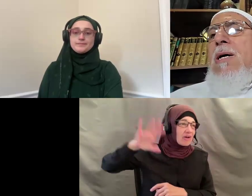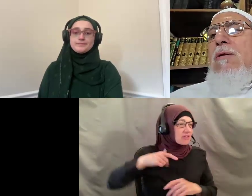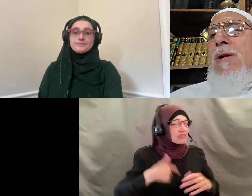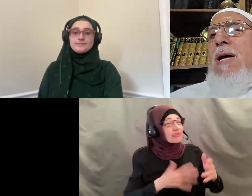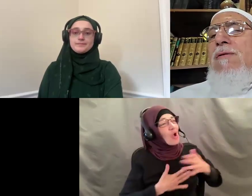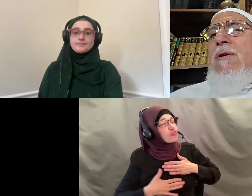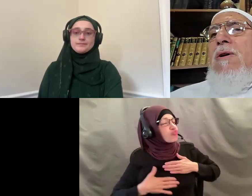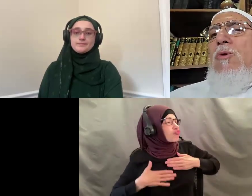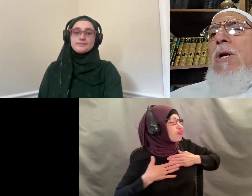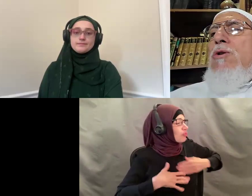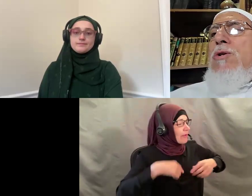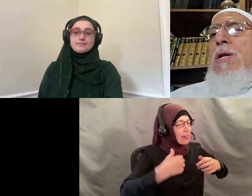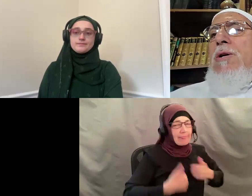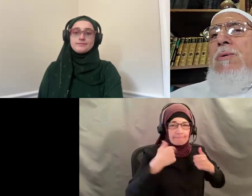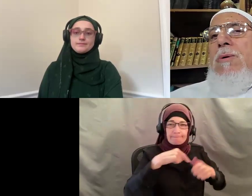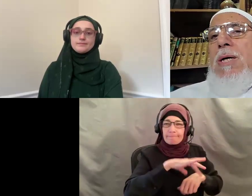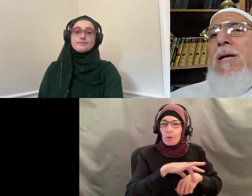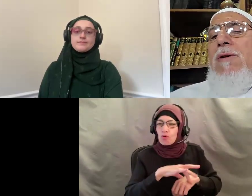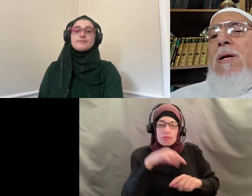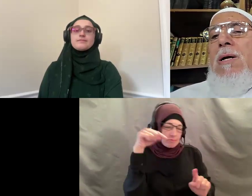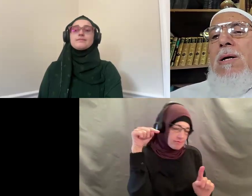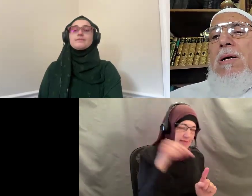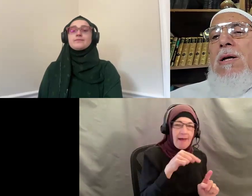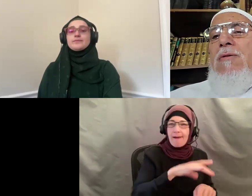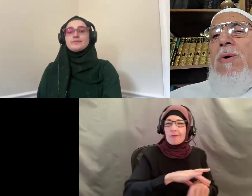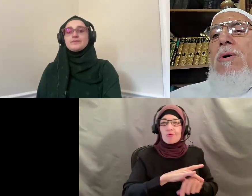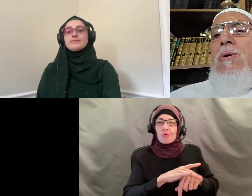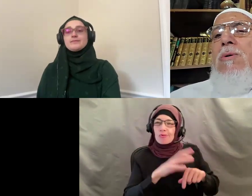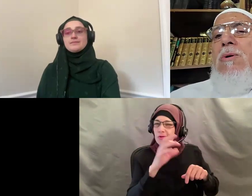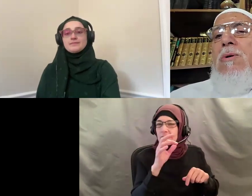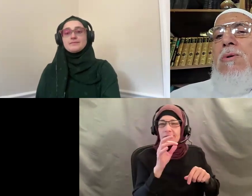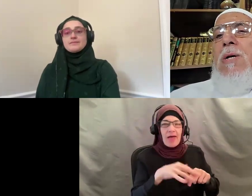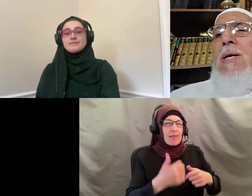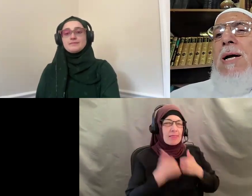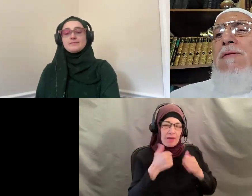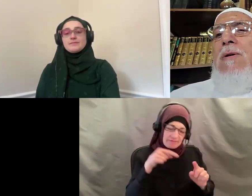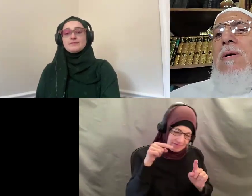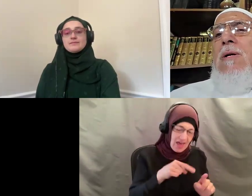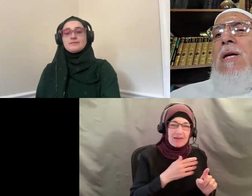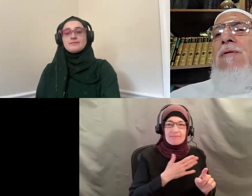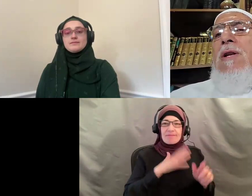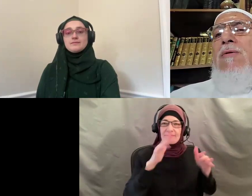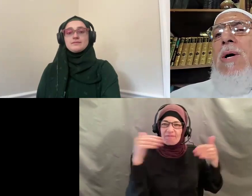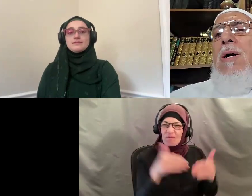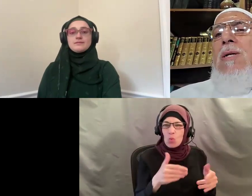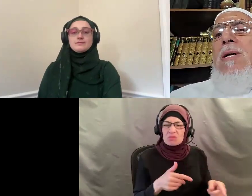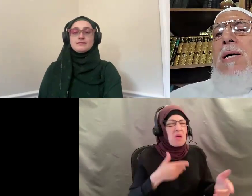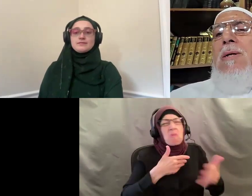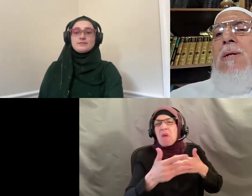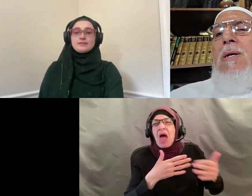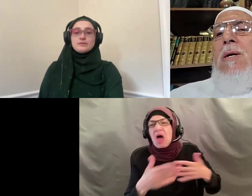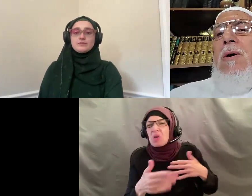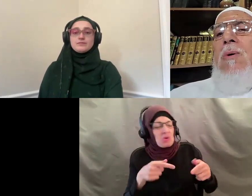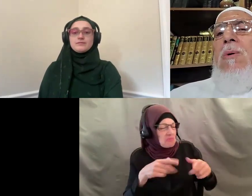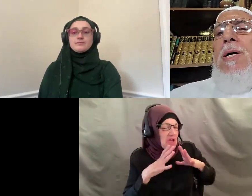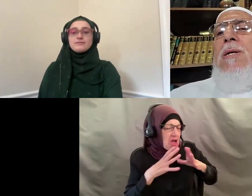this kind of life will continue even if we go to the hereafter, even if we are